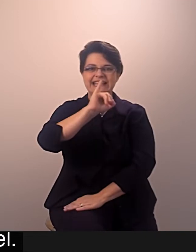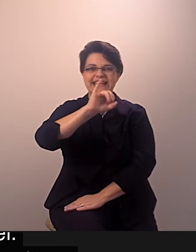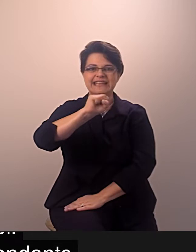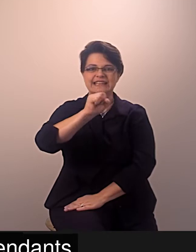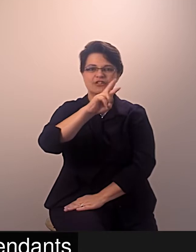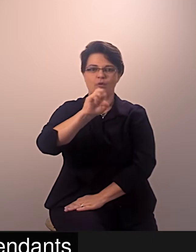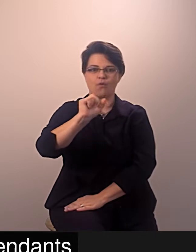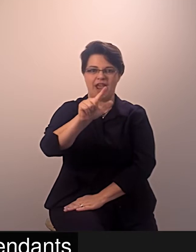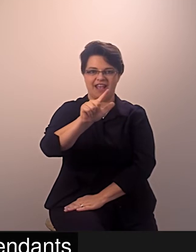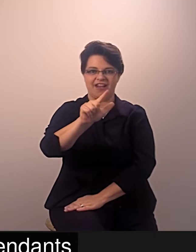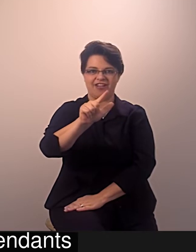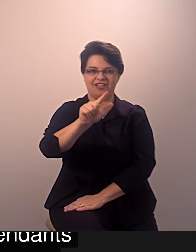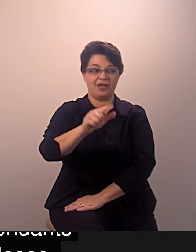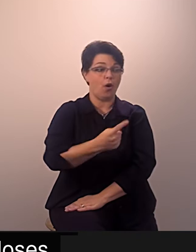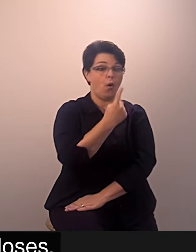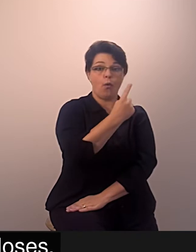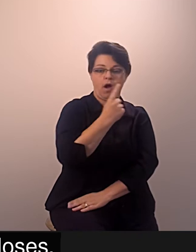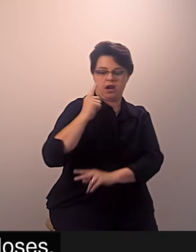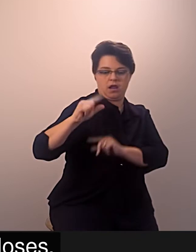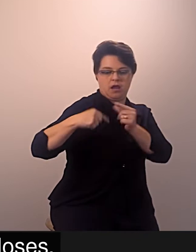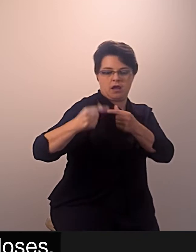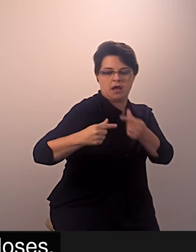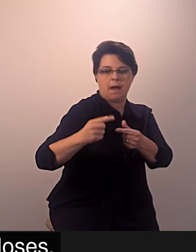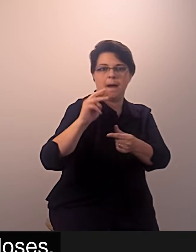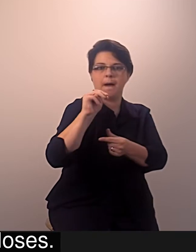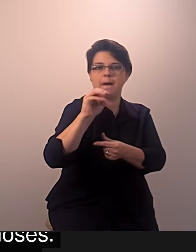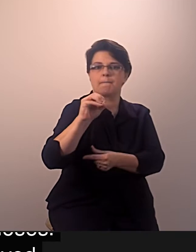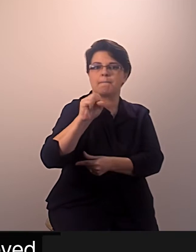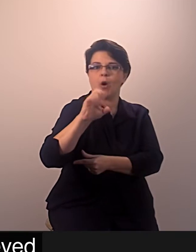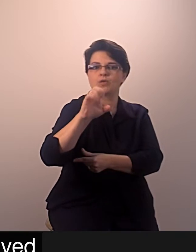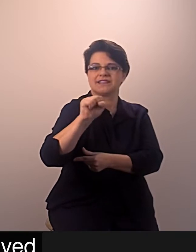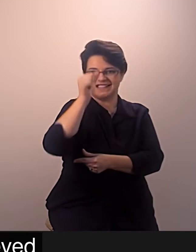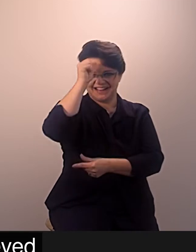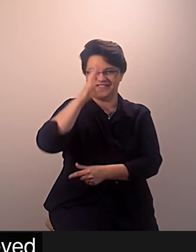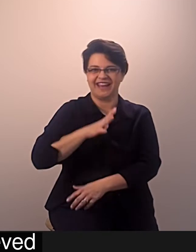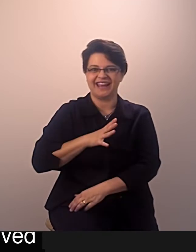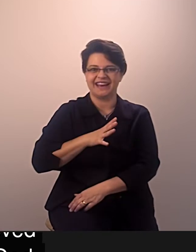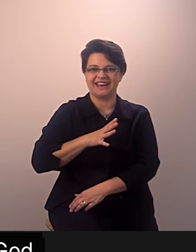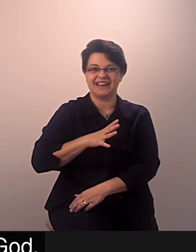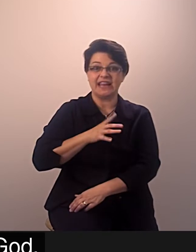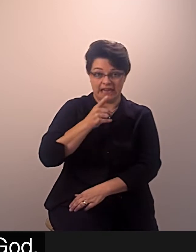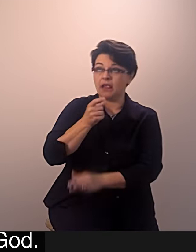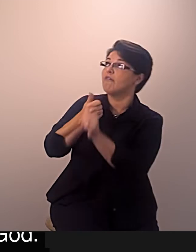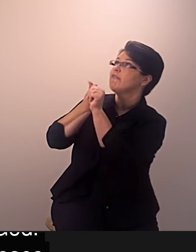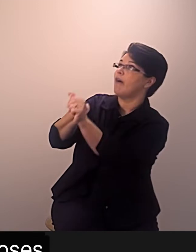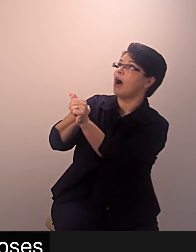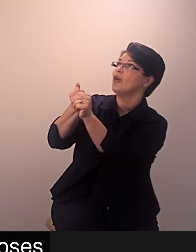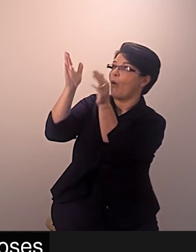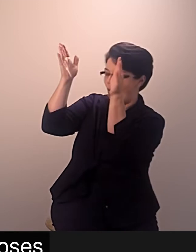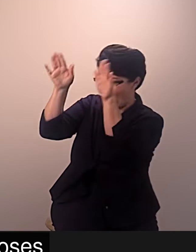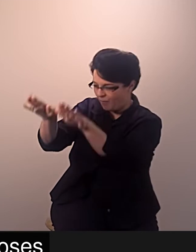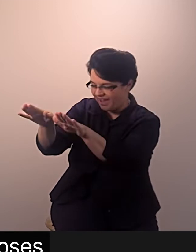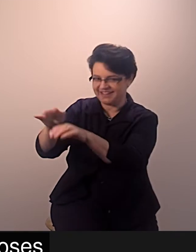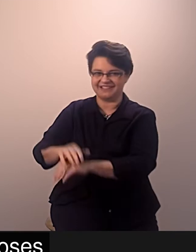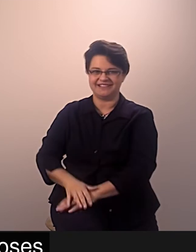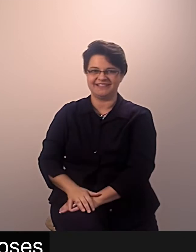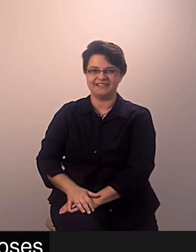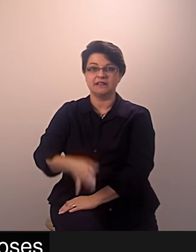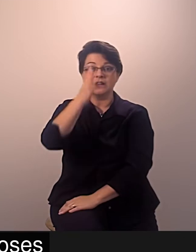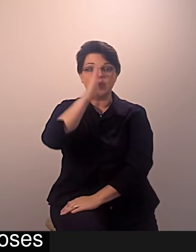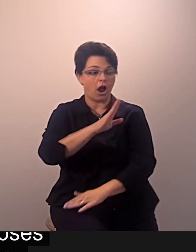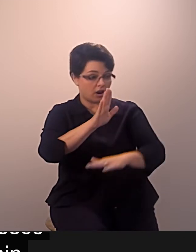Moses. He also believed and obeyed God. God called Moses to a mountain where he spoke with